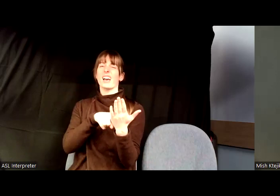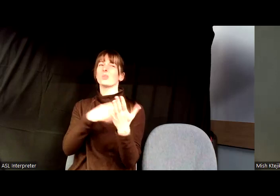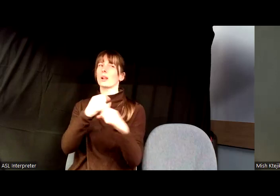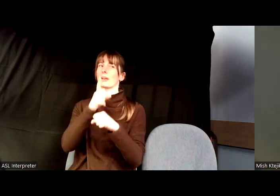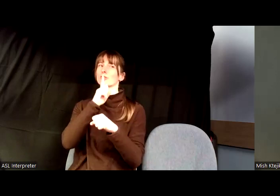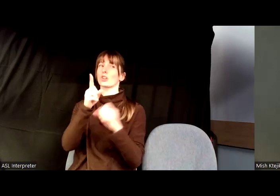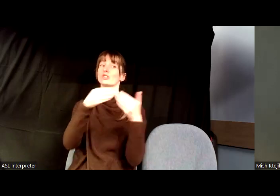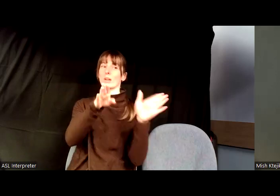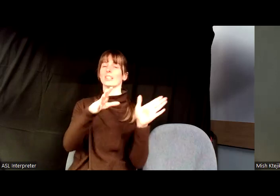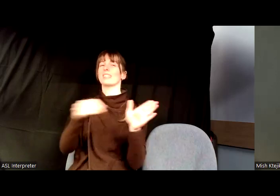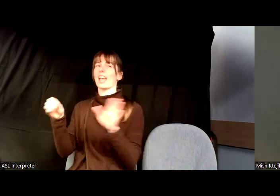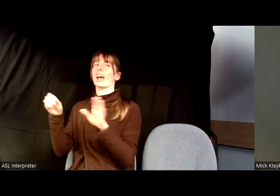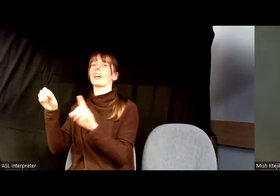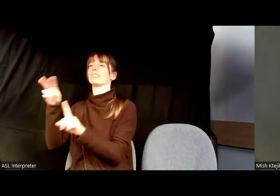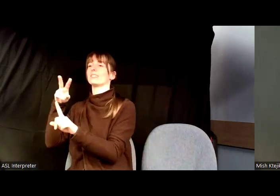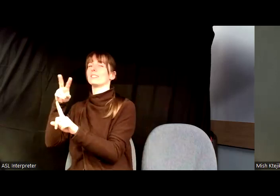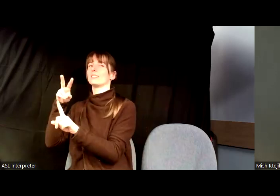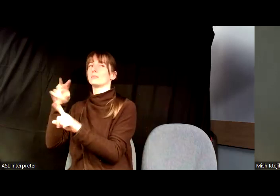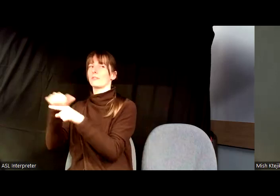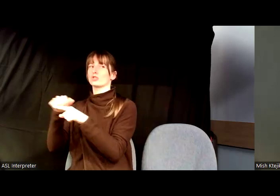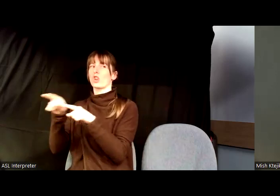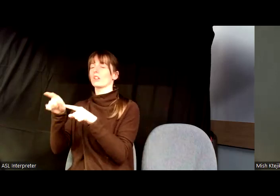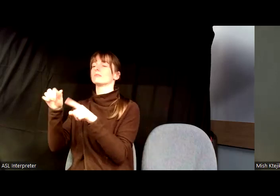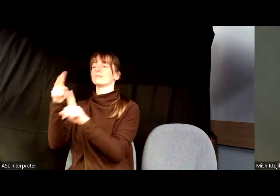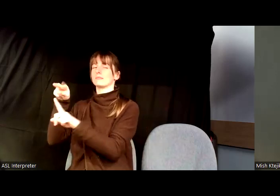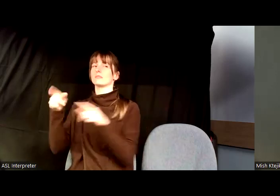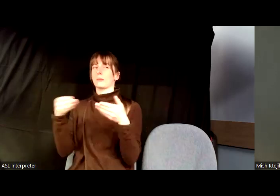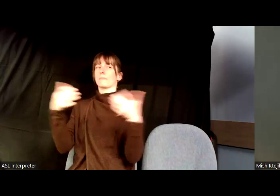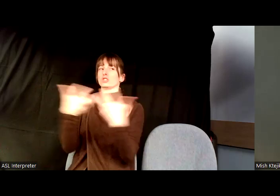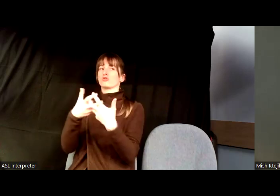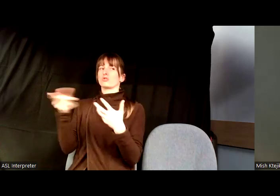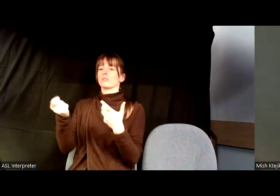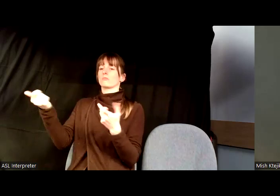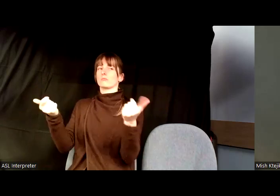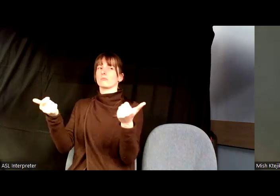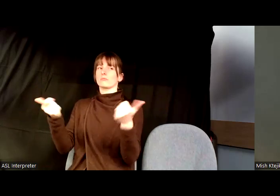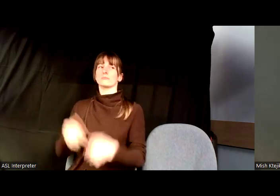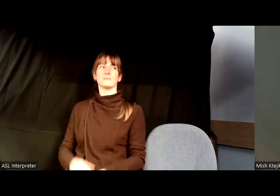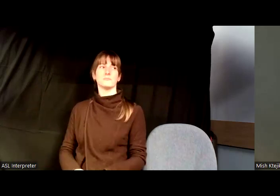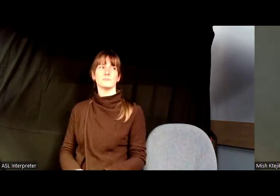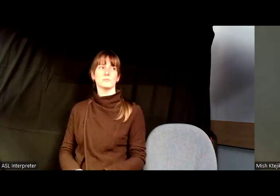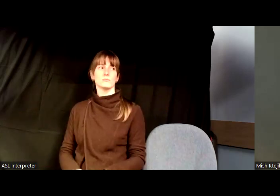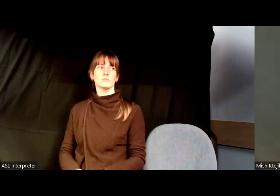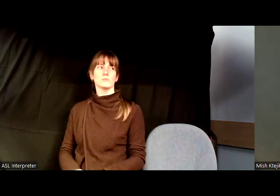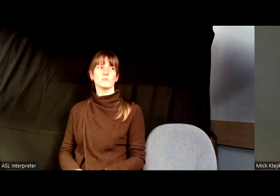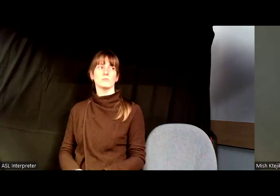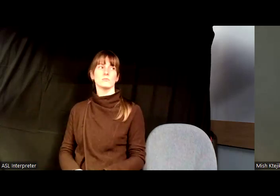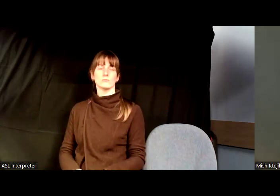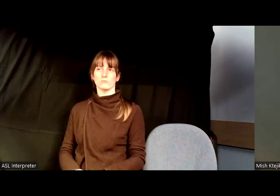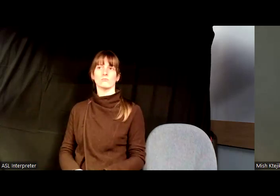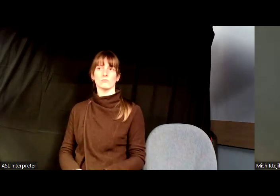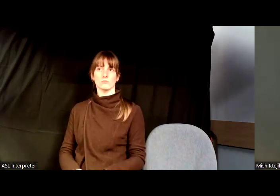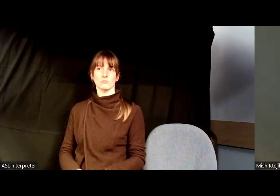So we just gotta make sure that provisional and general match. And that's, Supervisory in